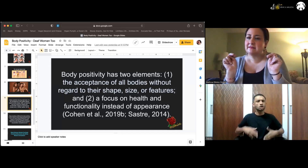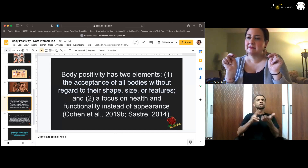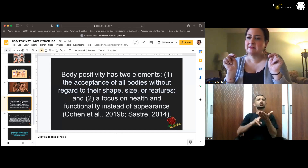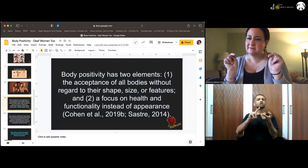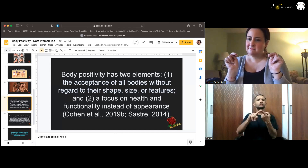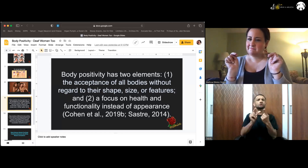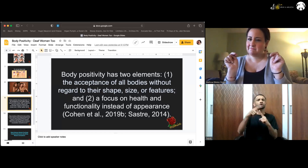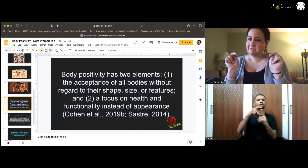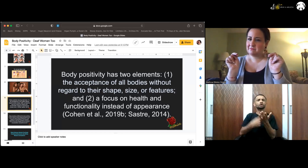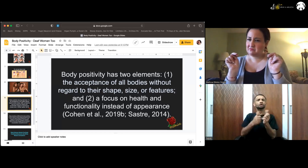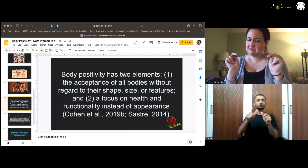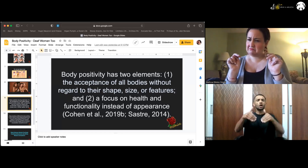it.